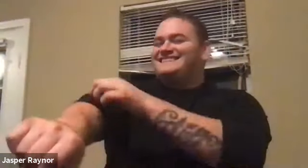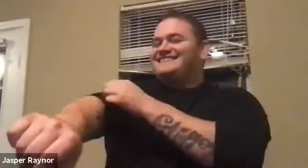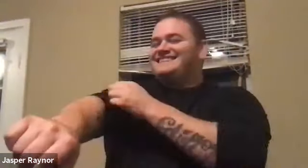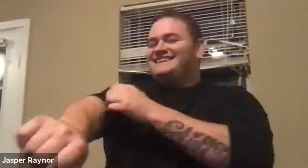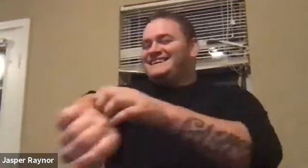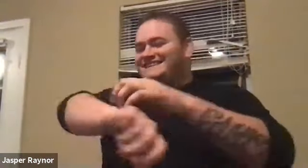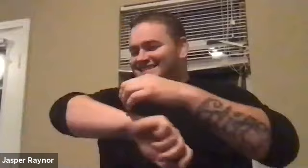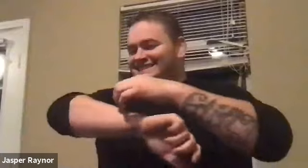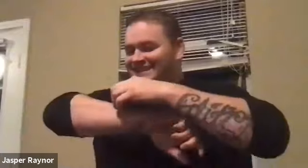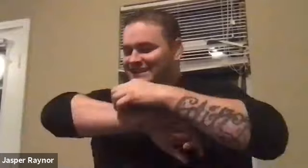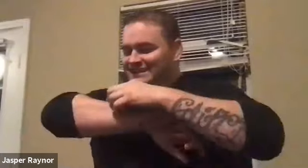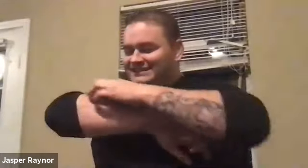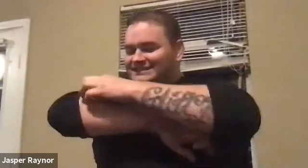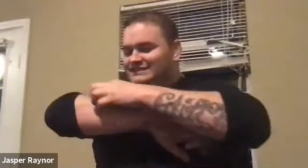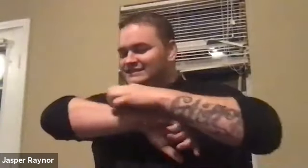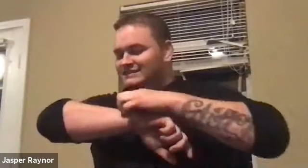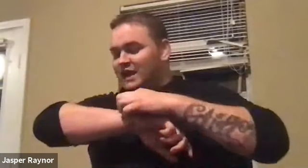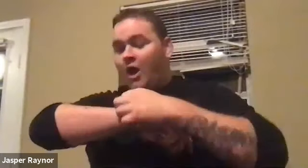He's throwing in the towel.